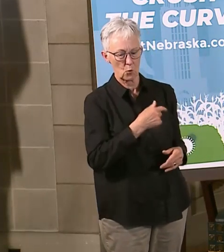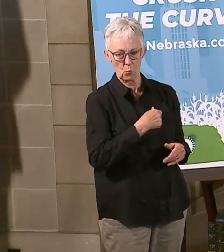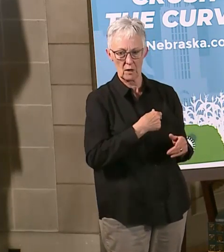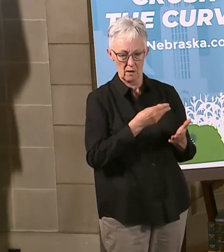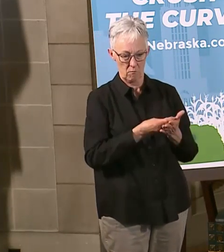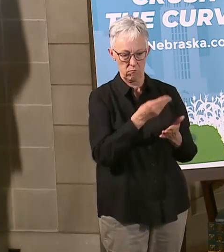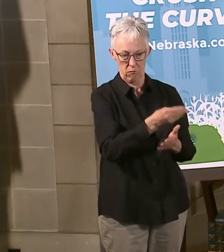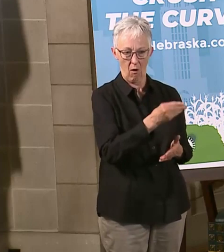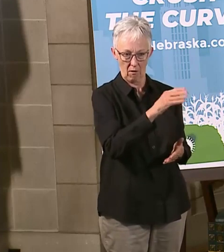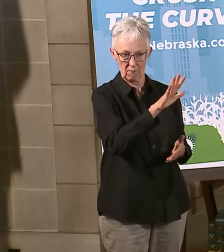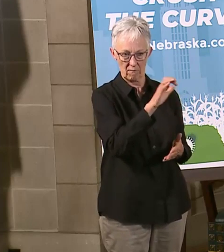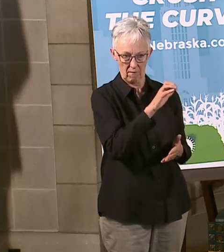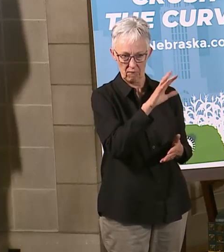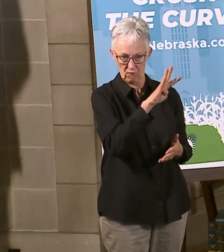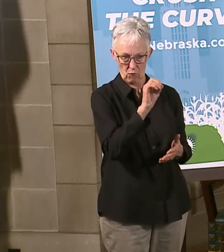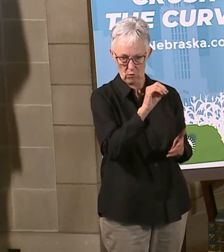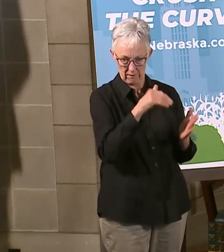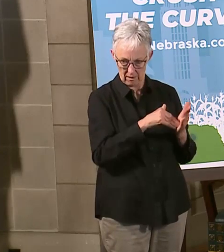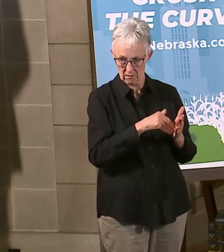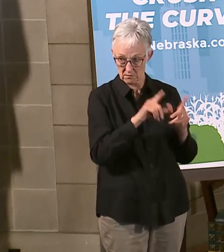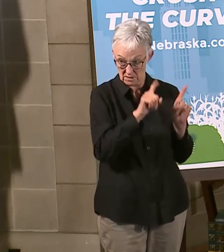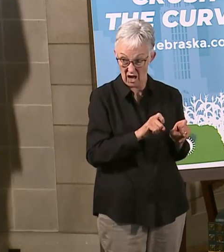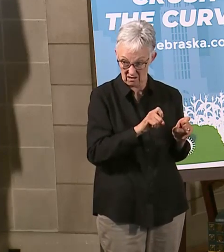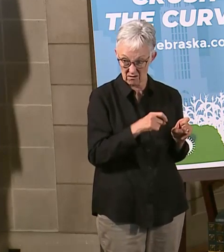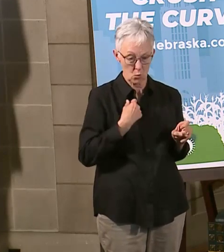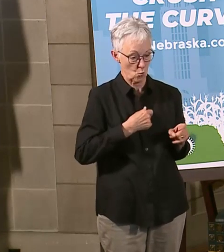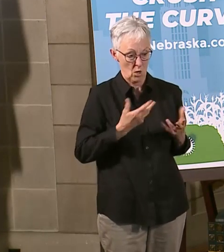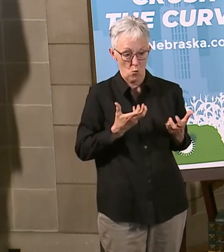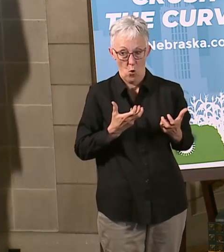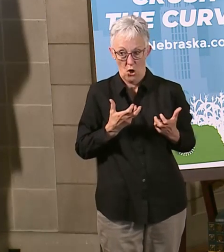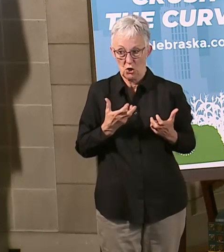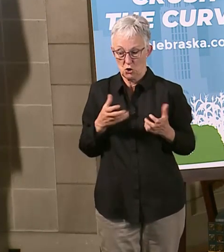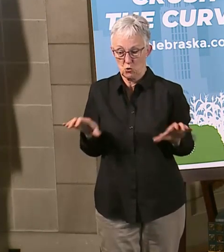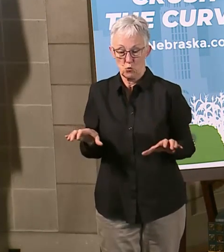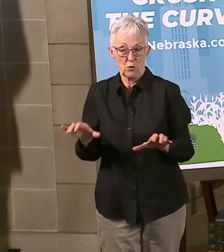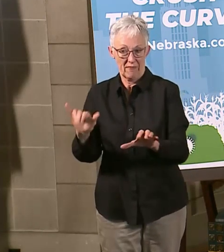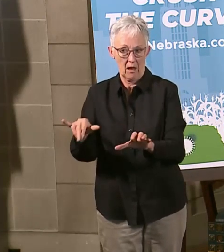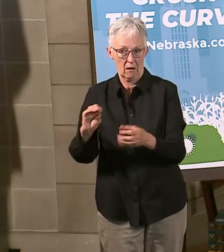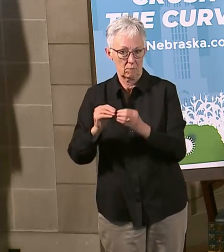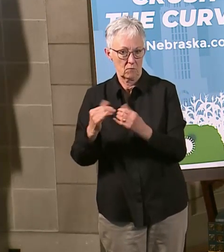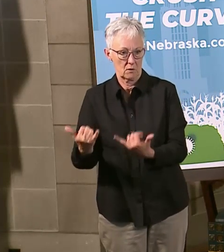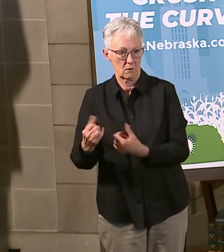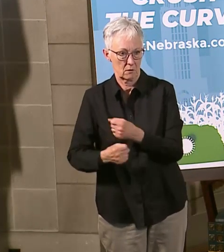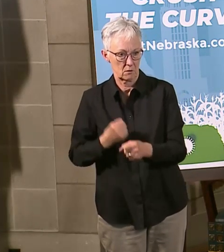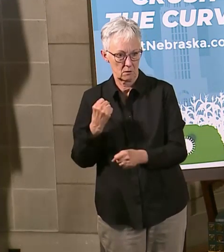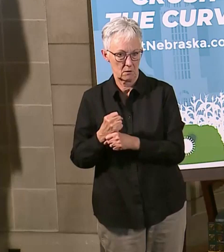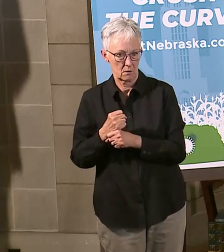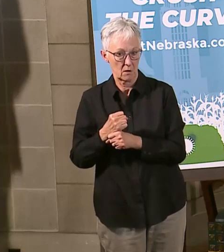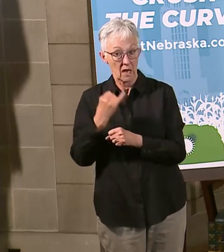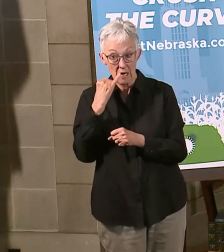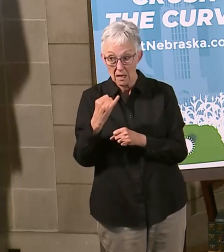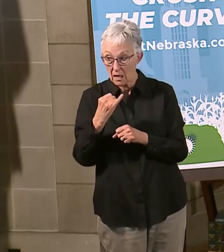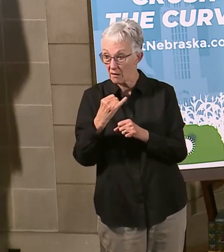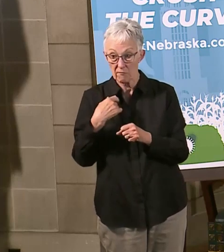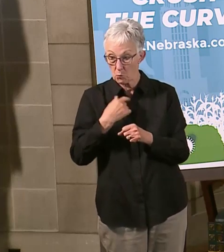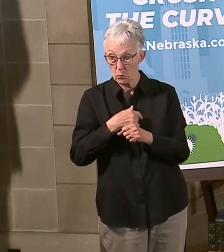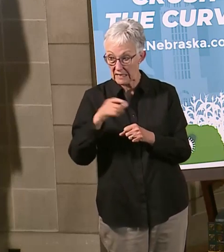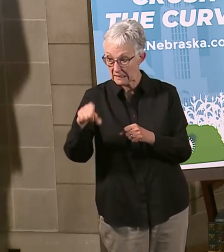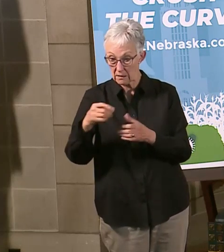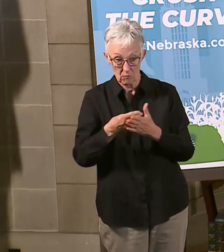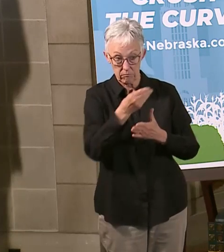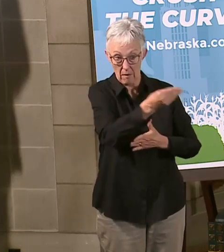done, you know, this year. And obviously, if we have more demand than that, we can work on buying more tests. But that's why, you know, if